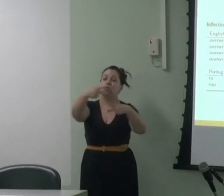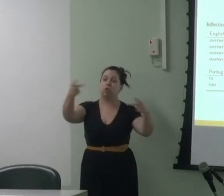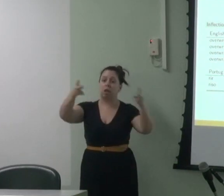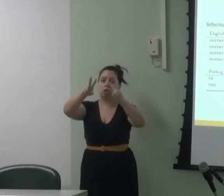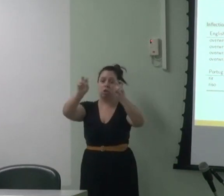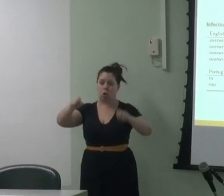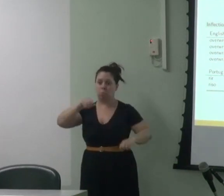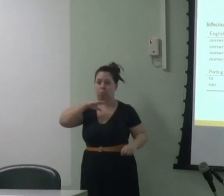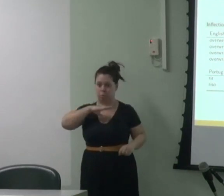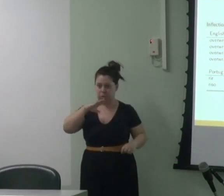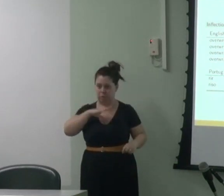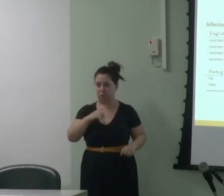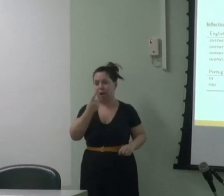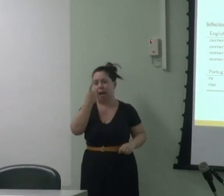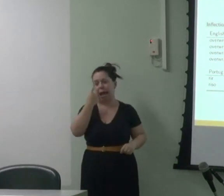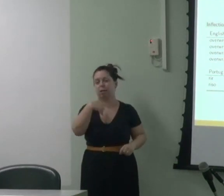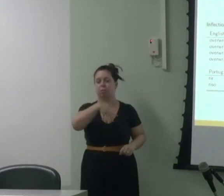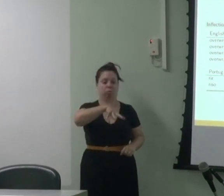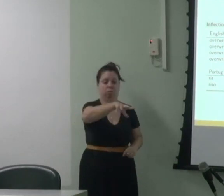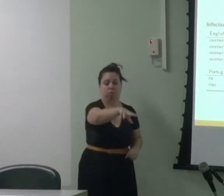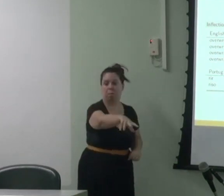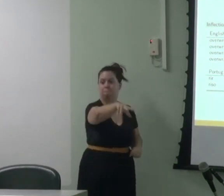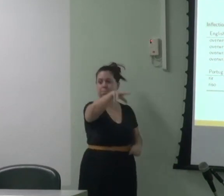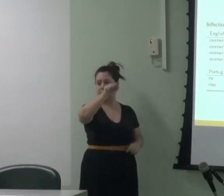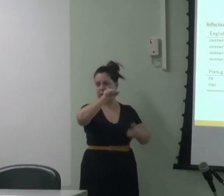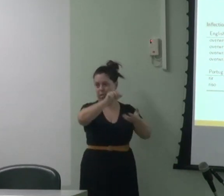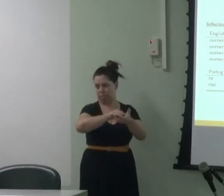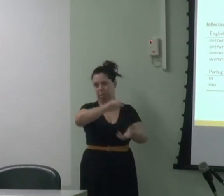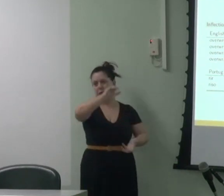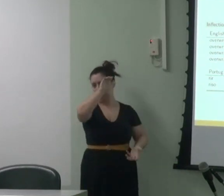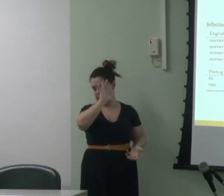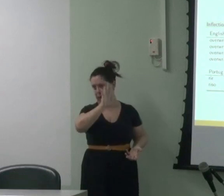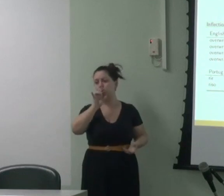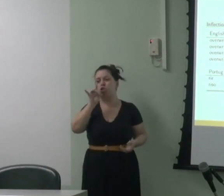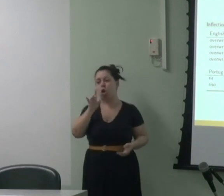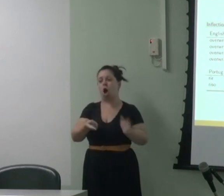is really the extract from the data, and just to illustrate what